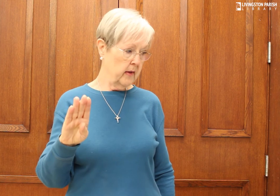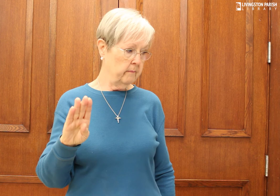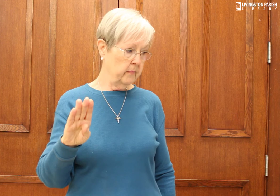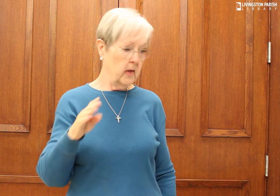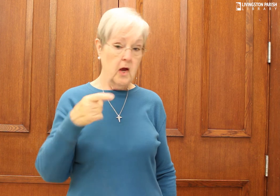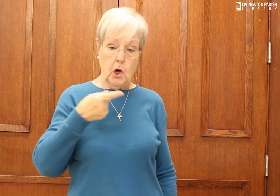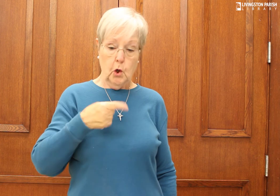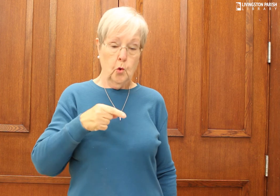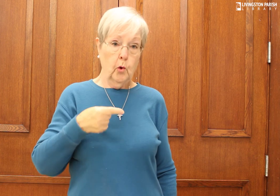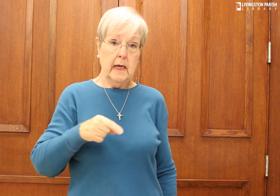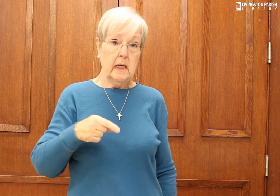it. Green,